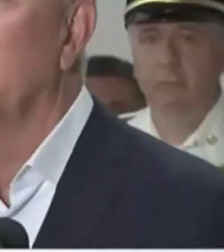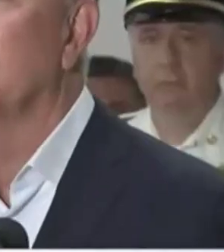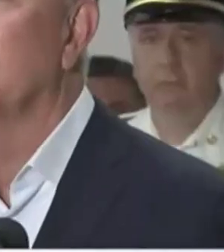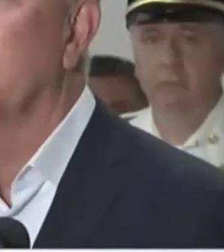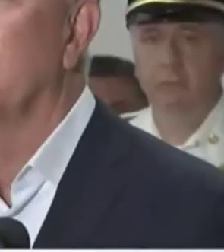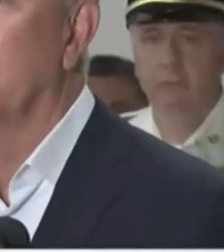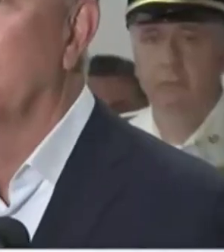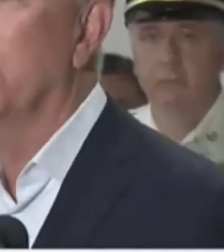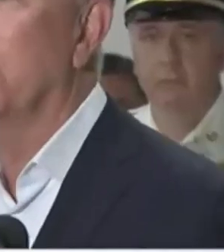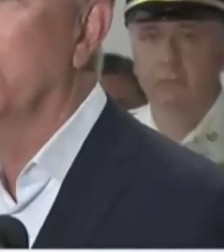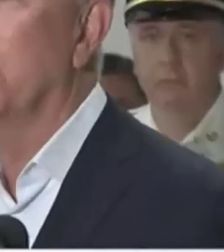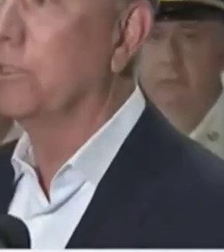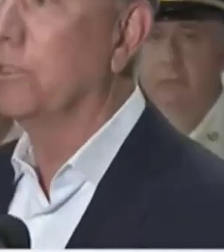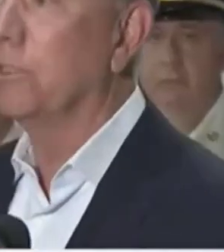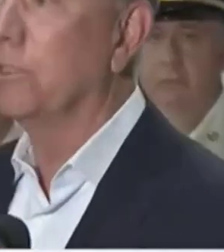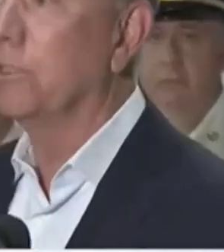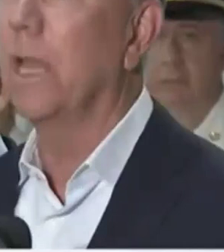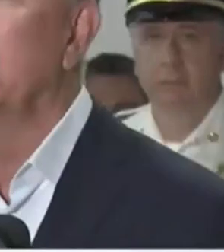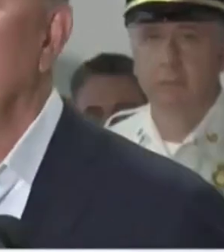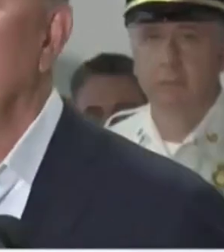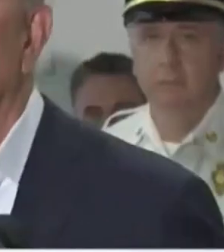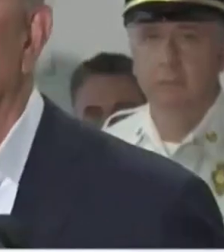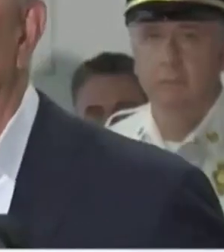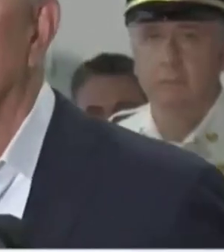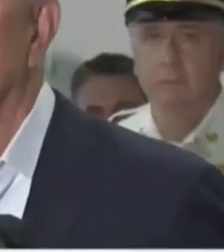5:30 yesterday morning when a passenger car came in,